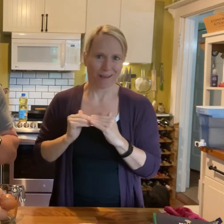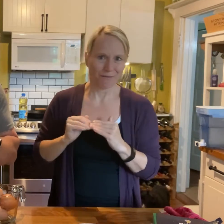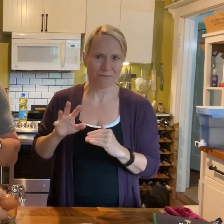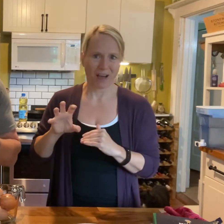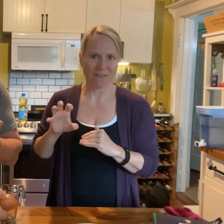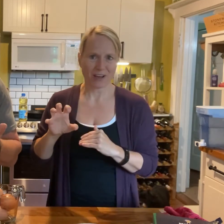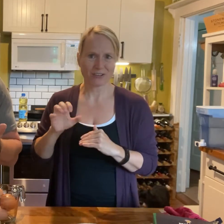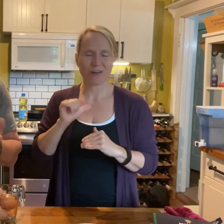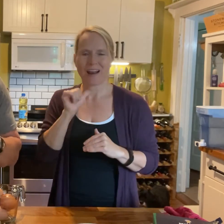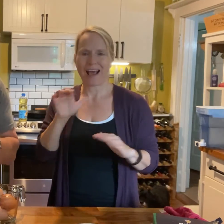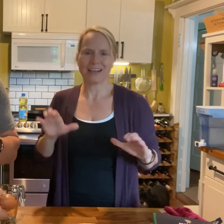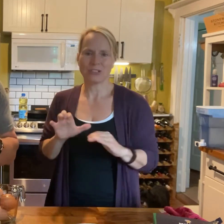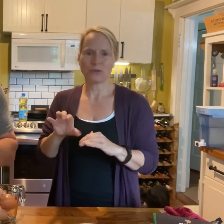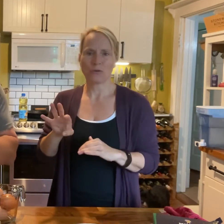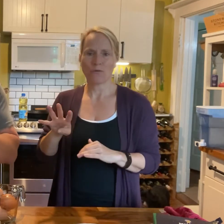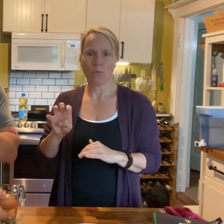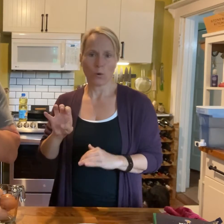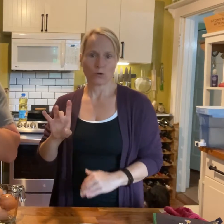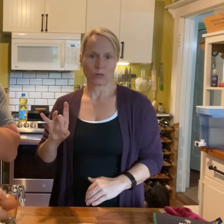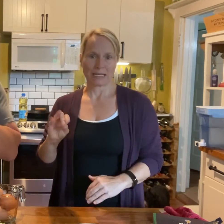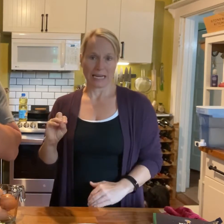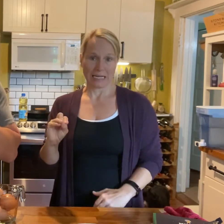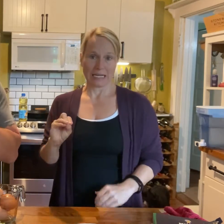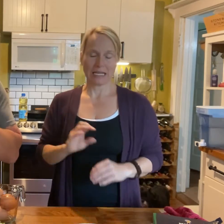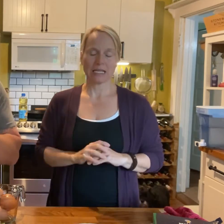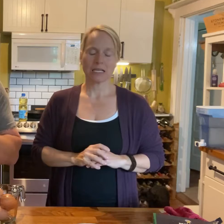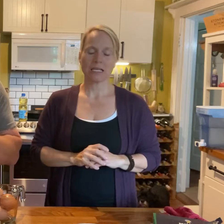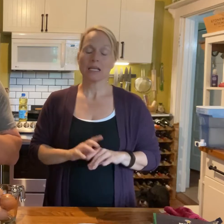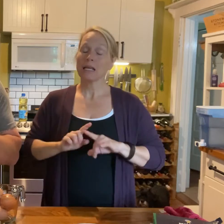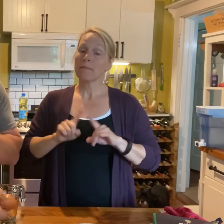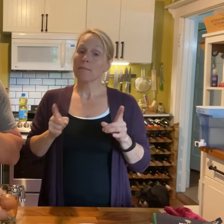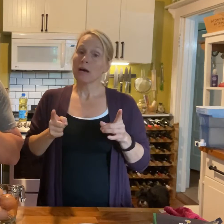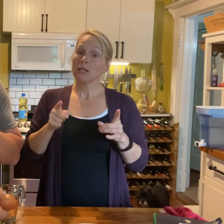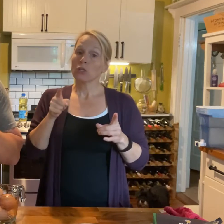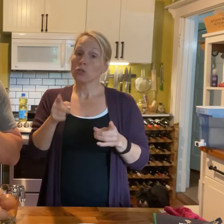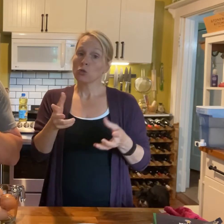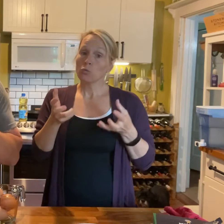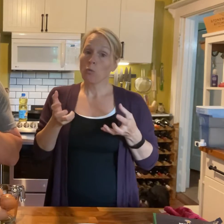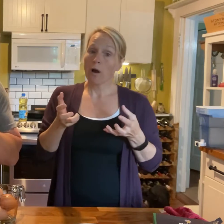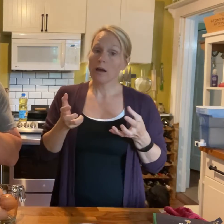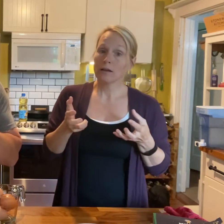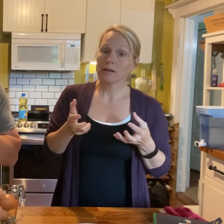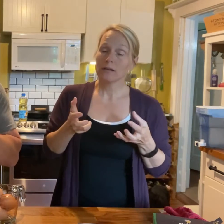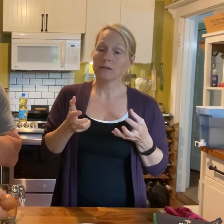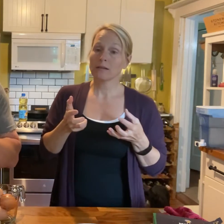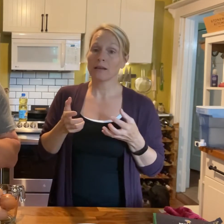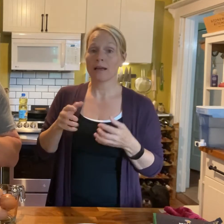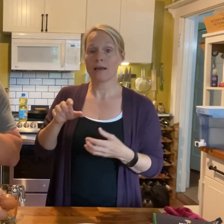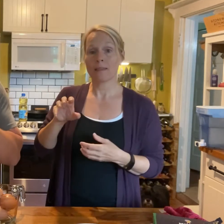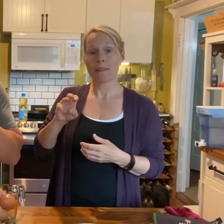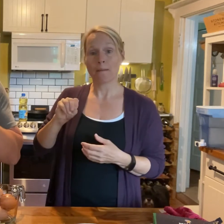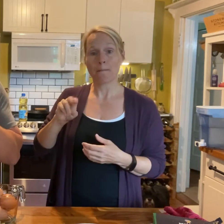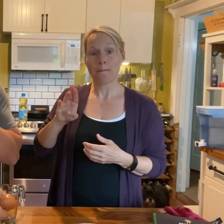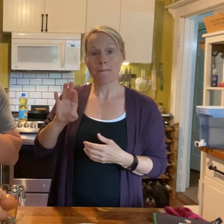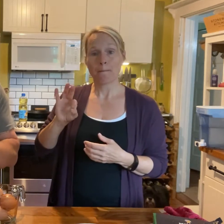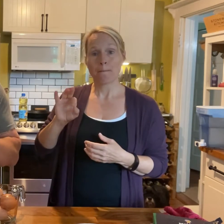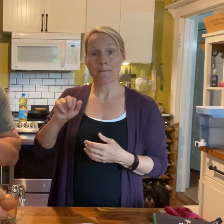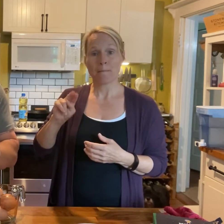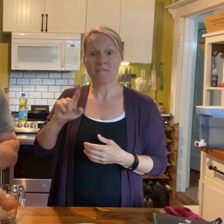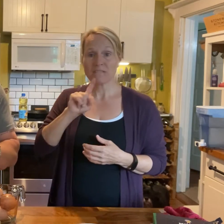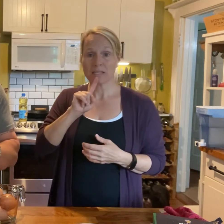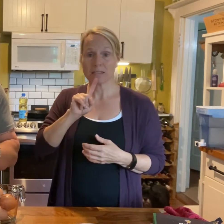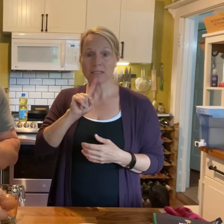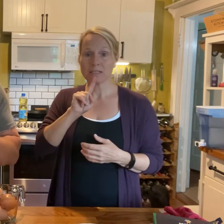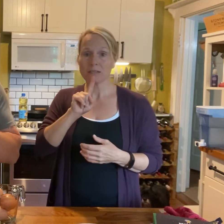usually do it. I just do it at 480. But you want the muffin tins